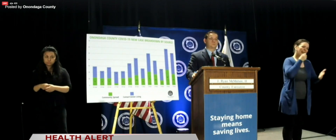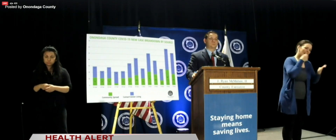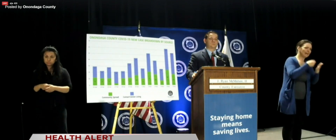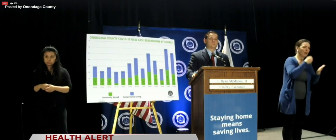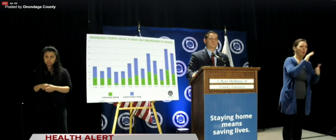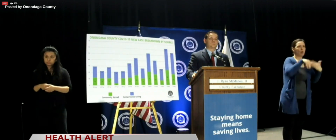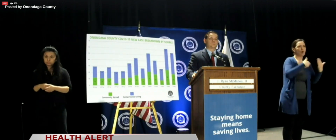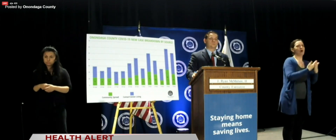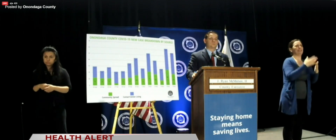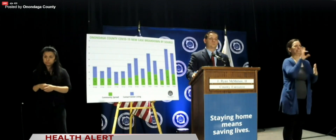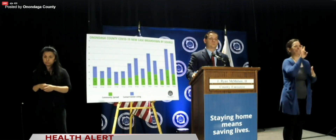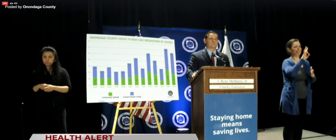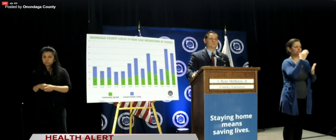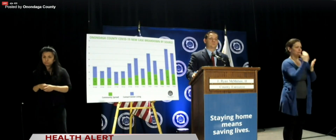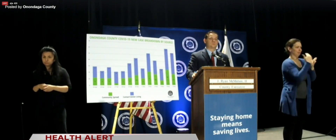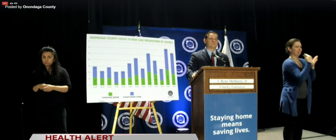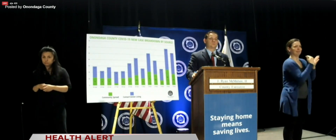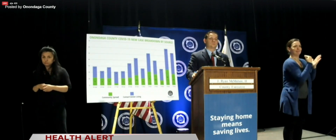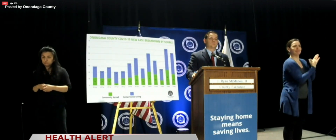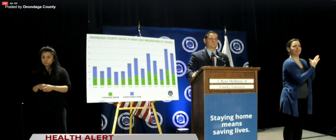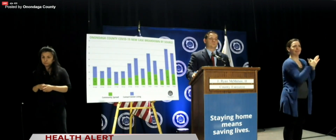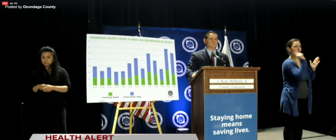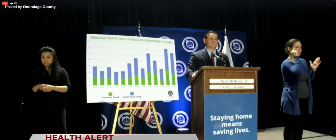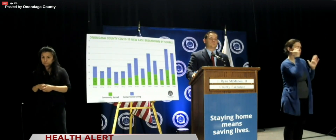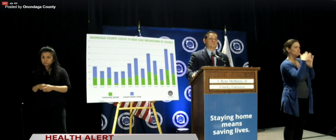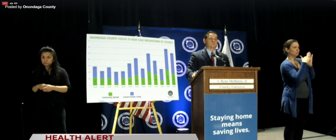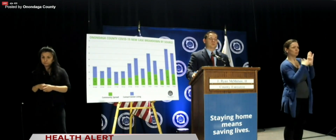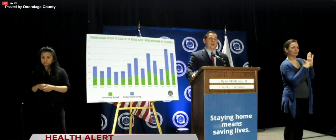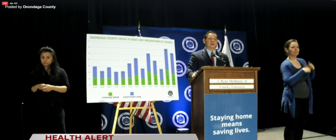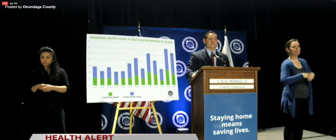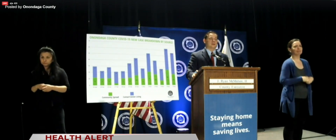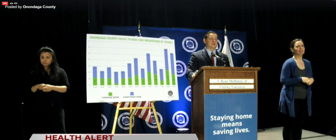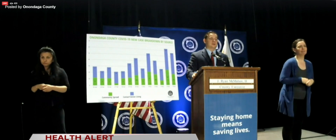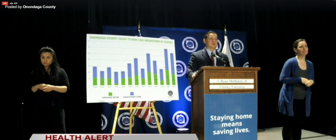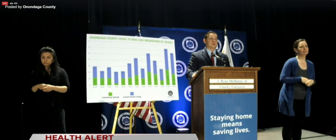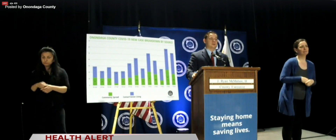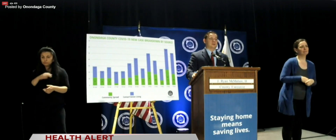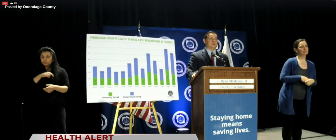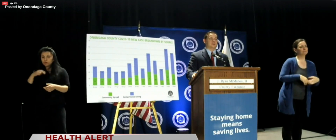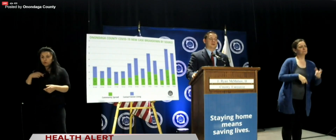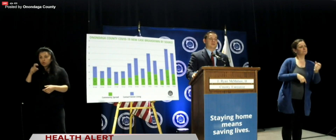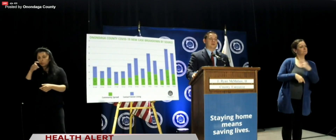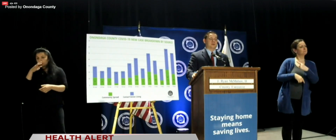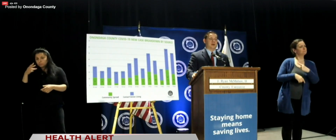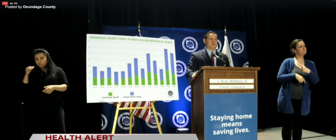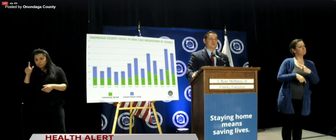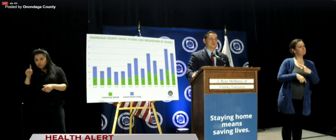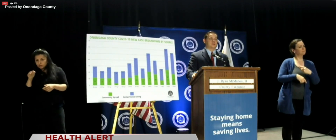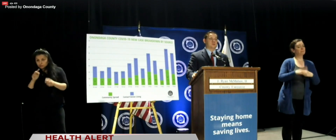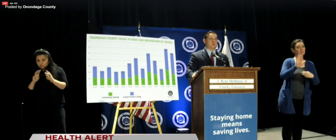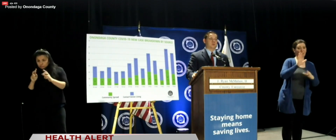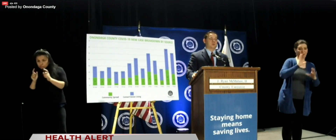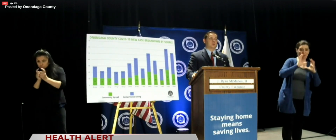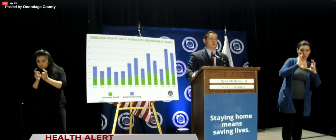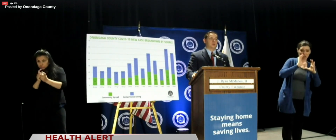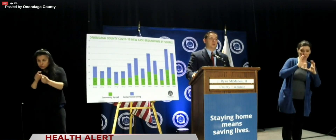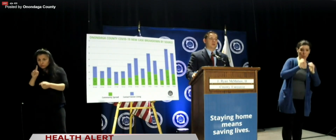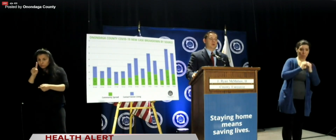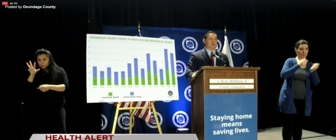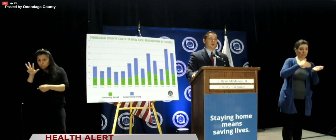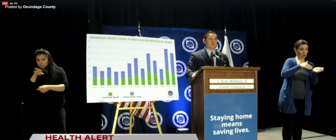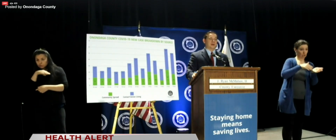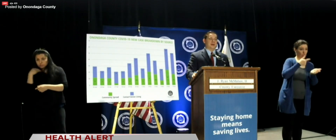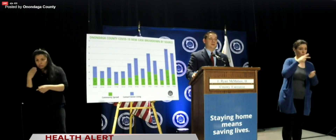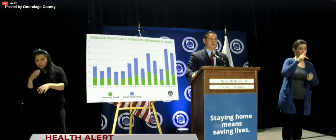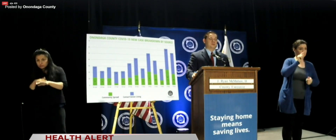What was that conversation like with Dr. Gupta? Yeah, look, these are never good conversations when we're